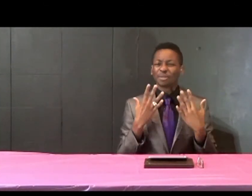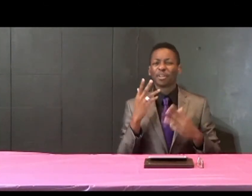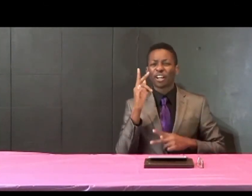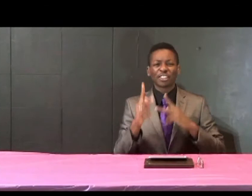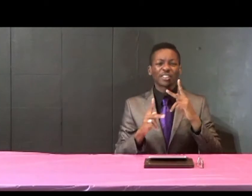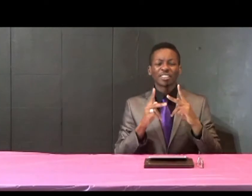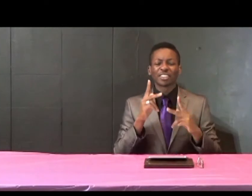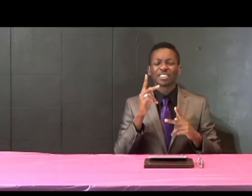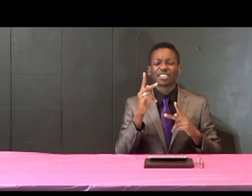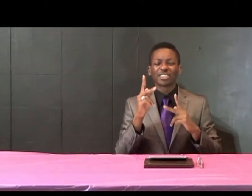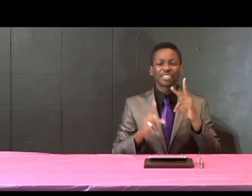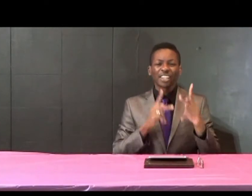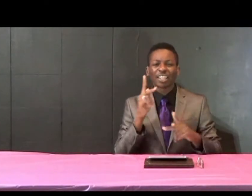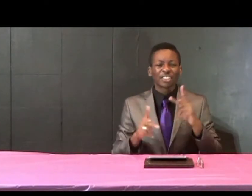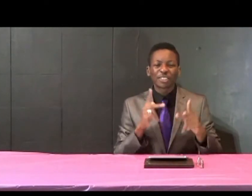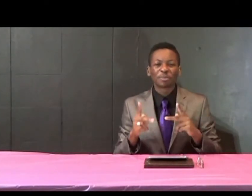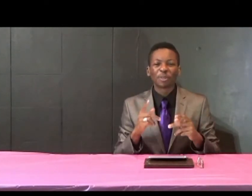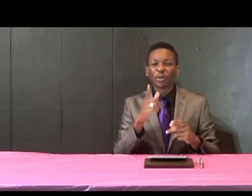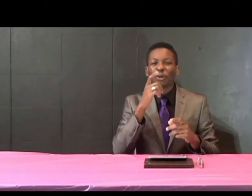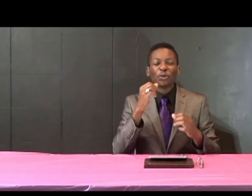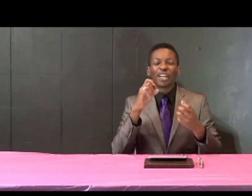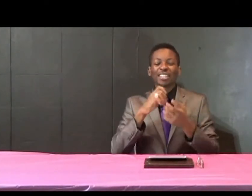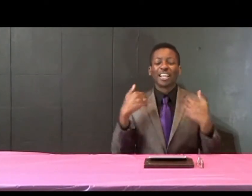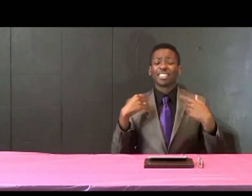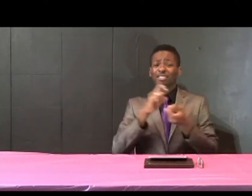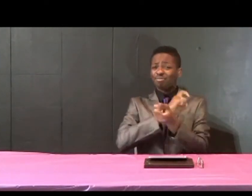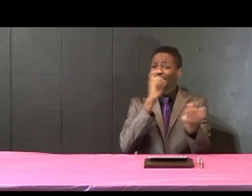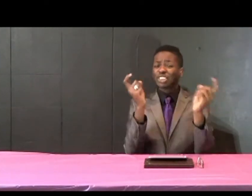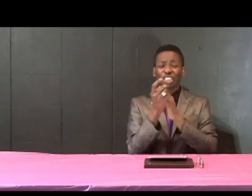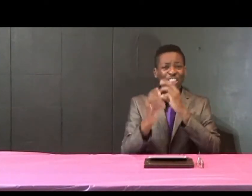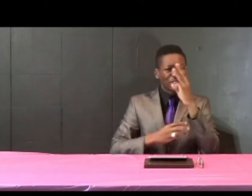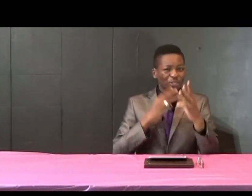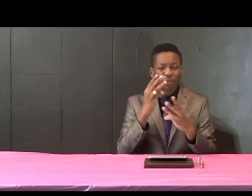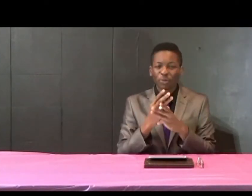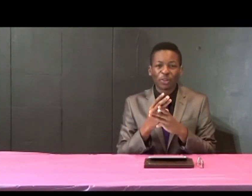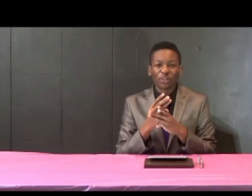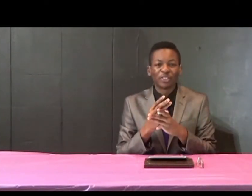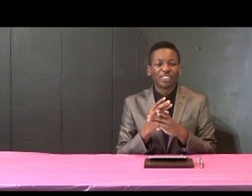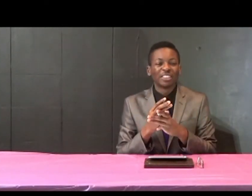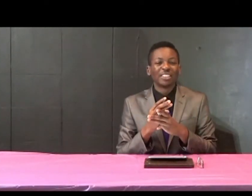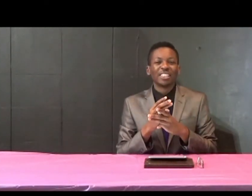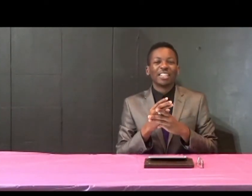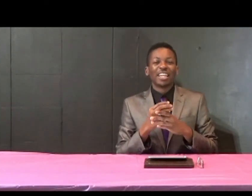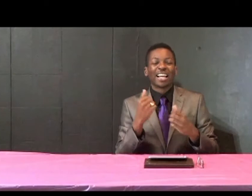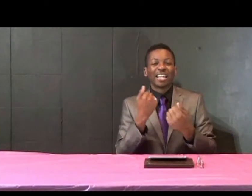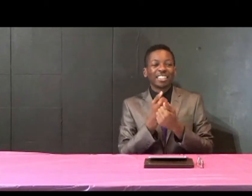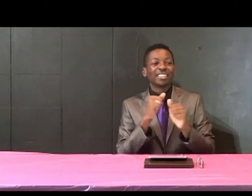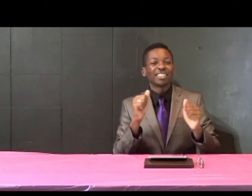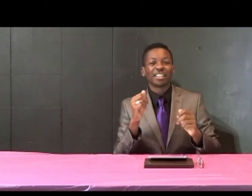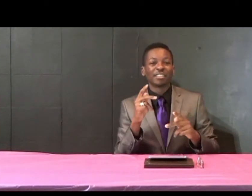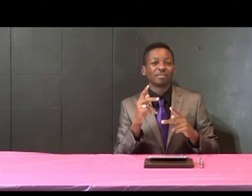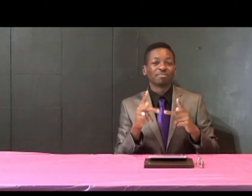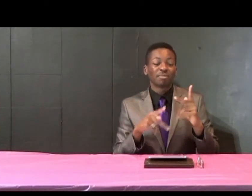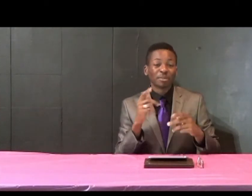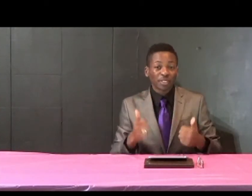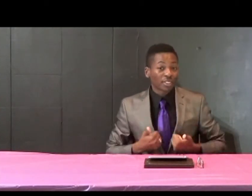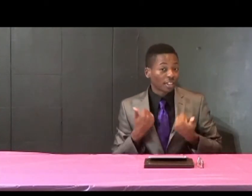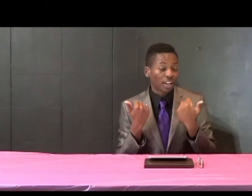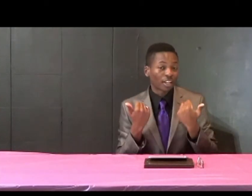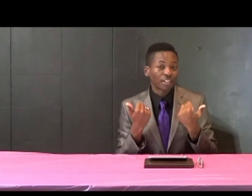So there's six inspiring people that have really changed the world that we're going to talk about today. And they've saved many